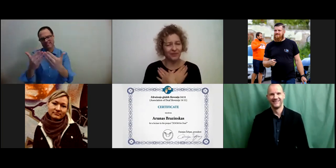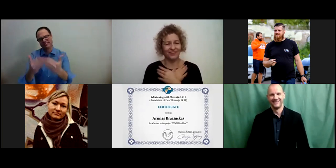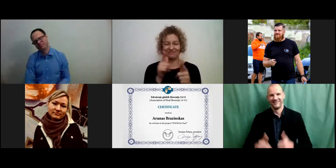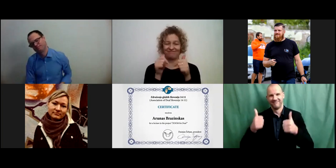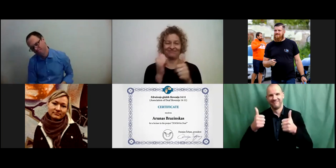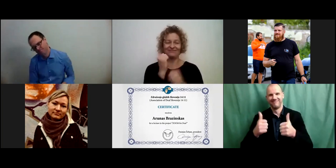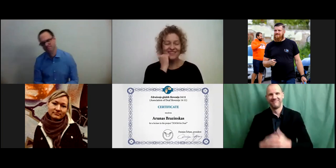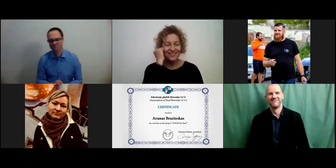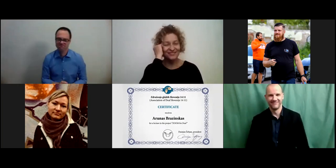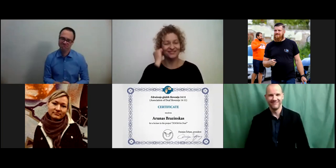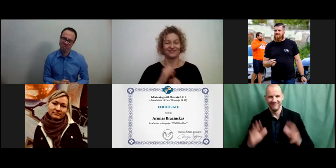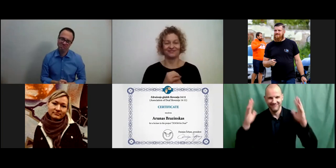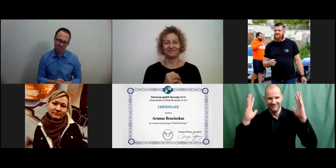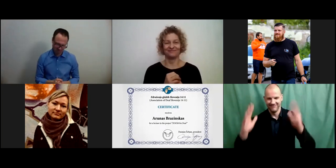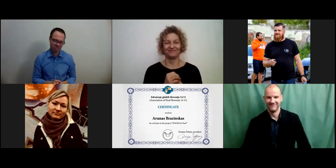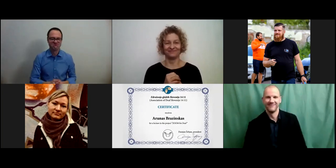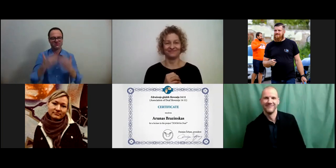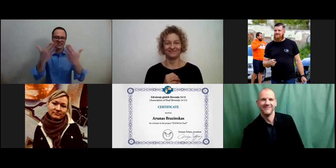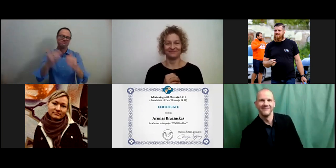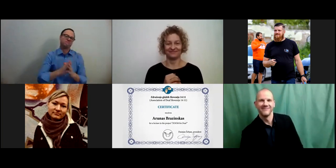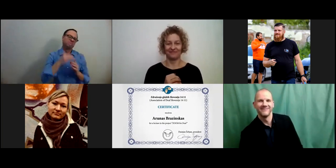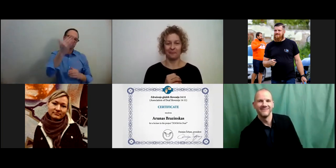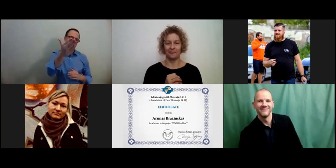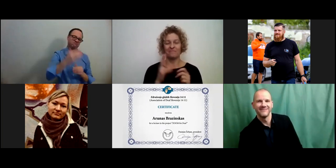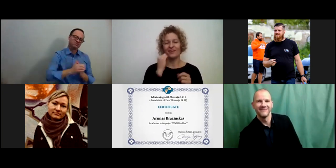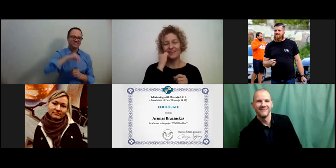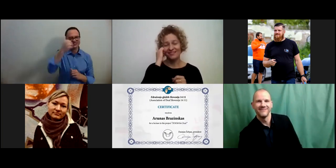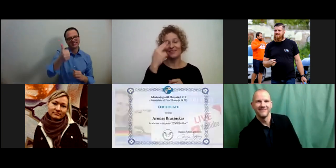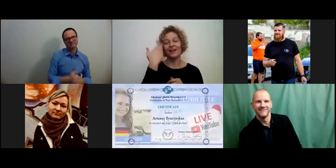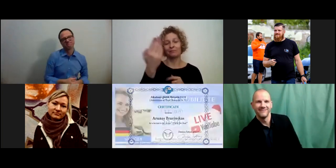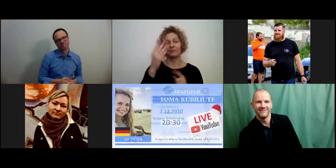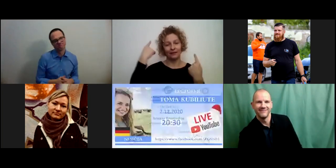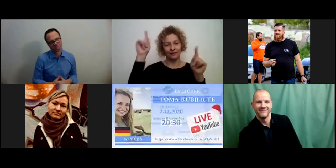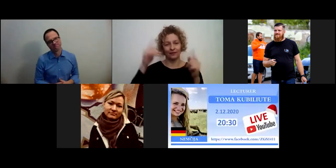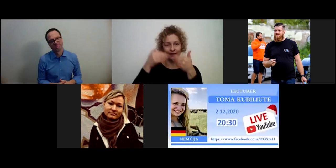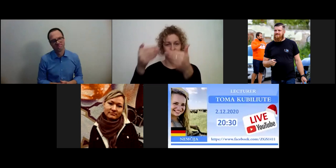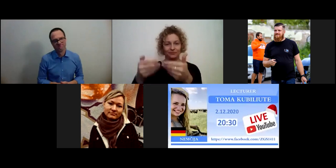sports. We've met so many times. I love your family. Our families have met. Thank you.